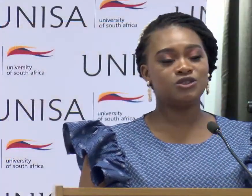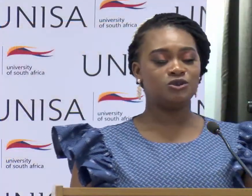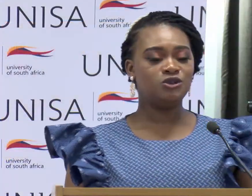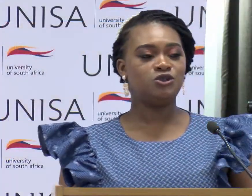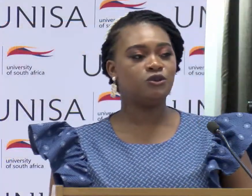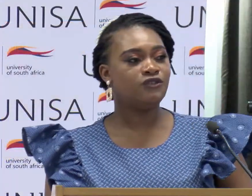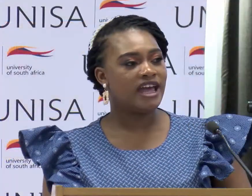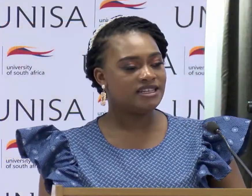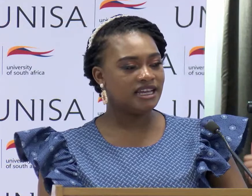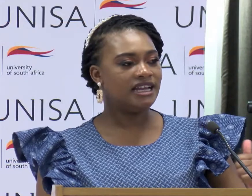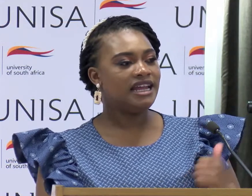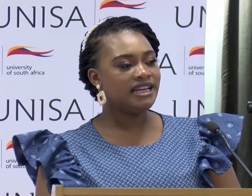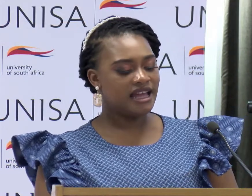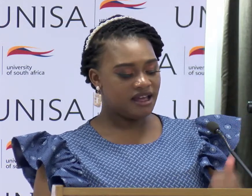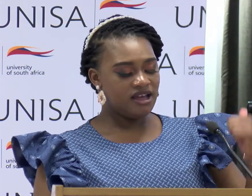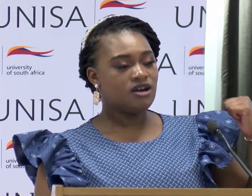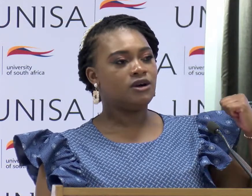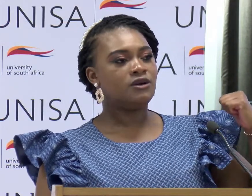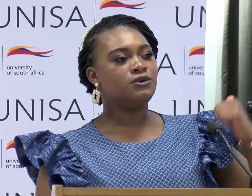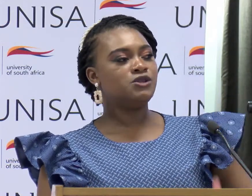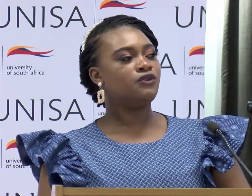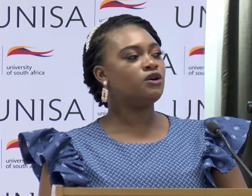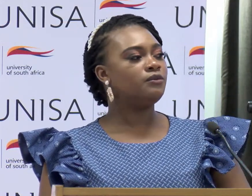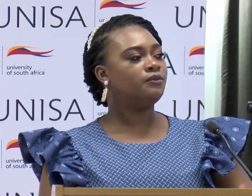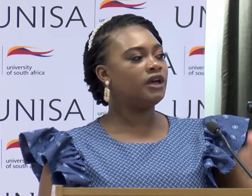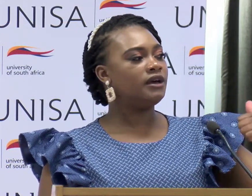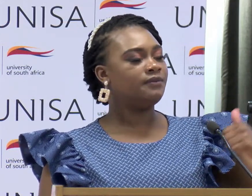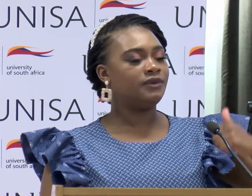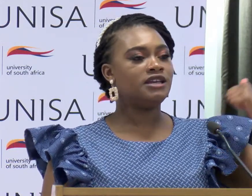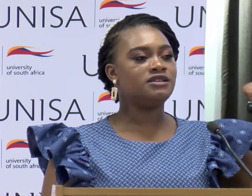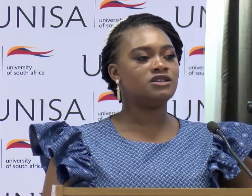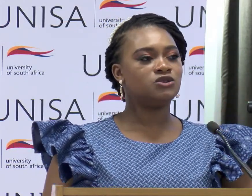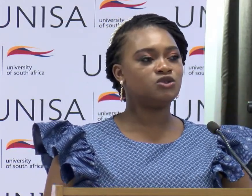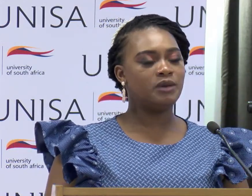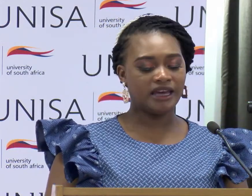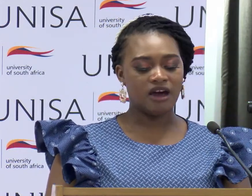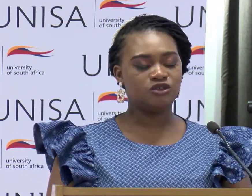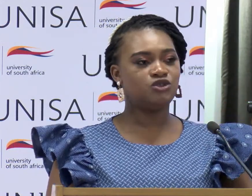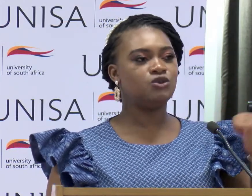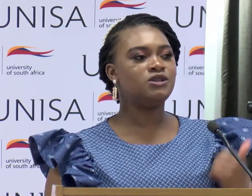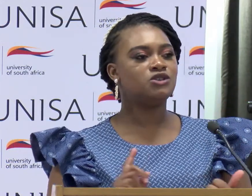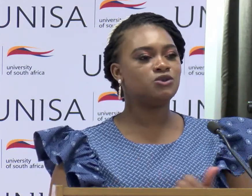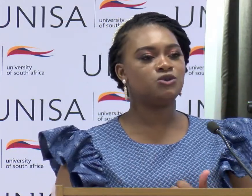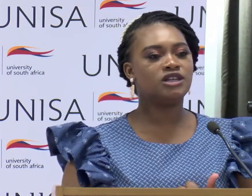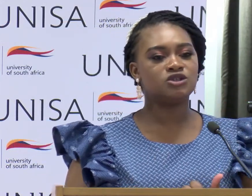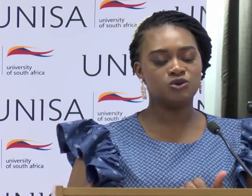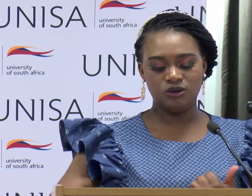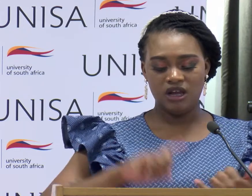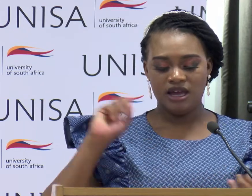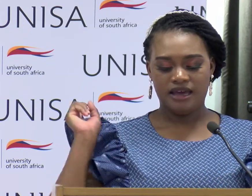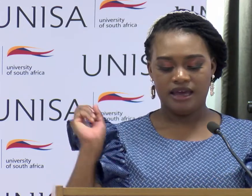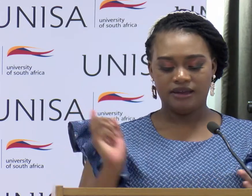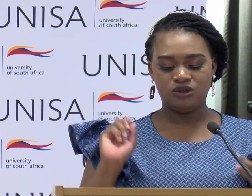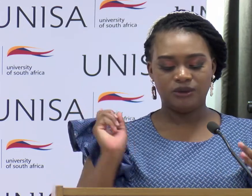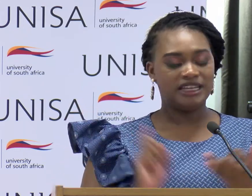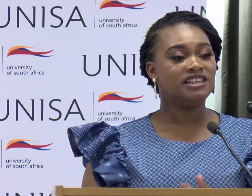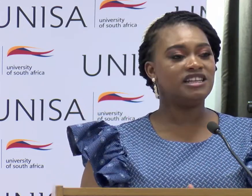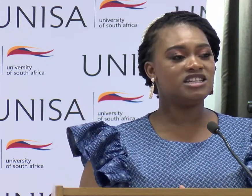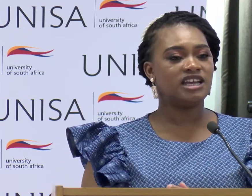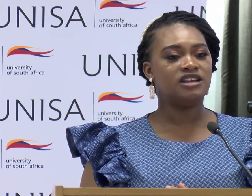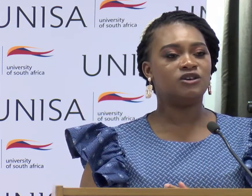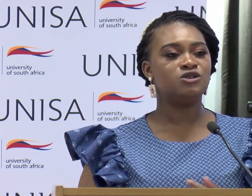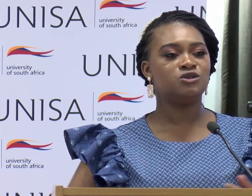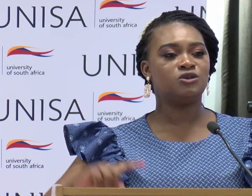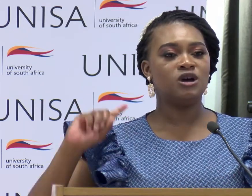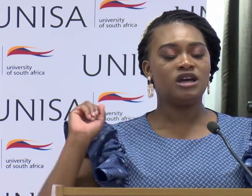you go to schools, you'll find a learner who is from a Sesotho background doing Sesotho at school, doing